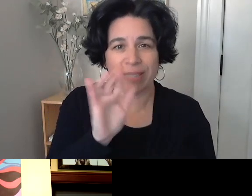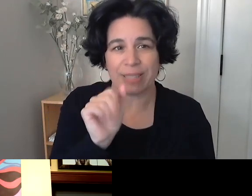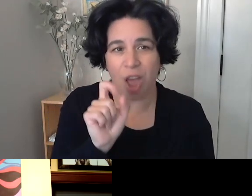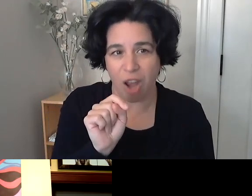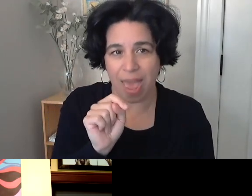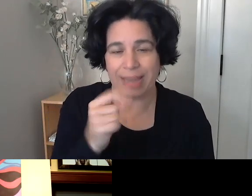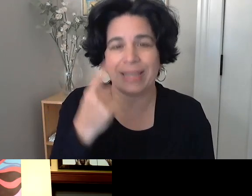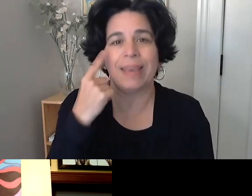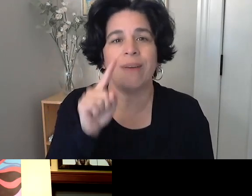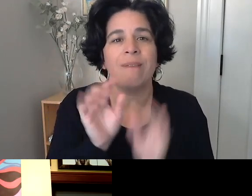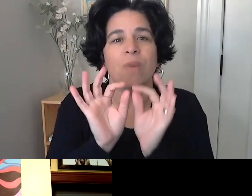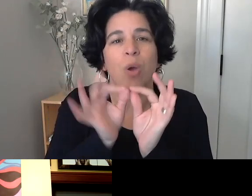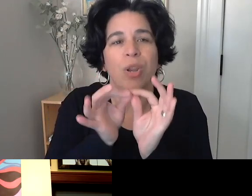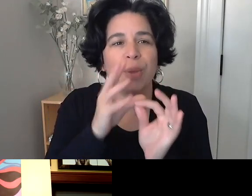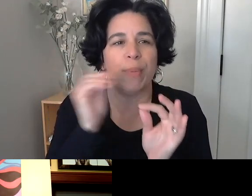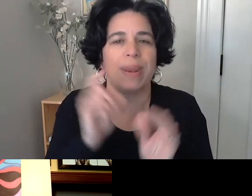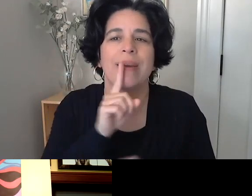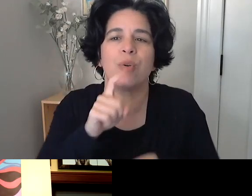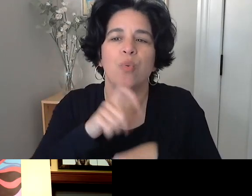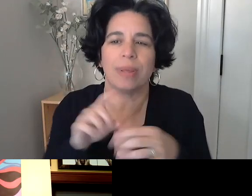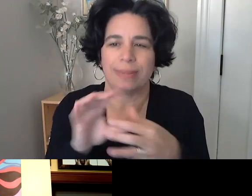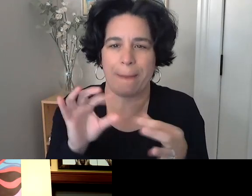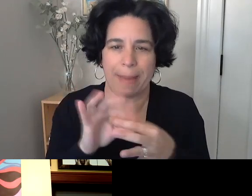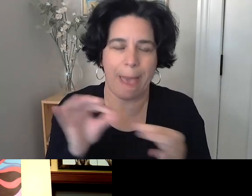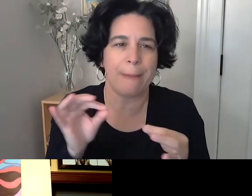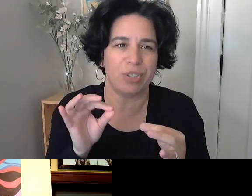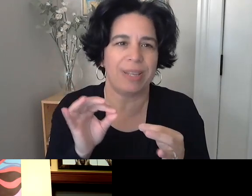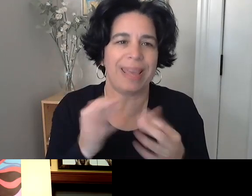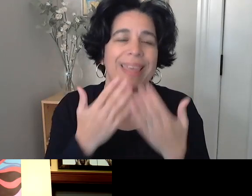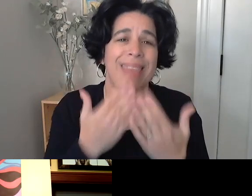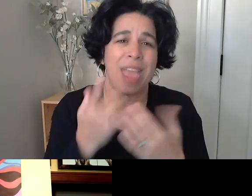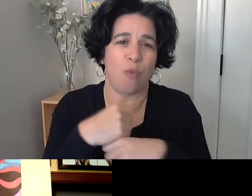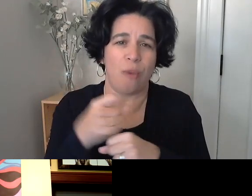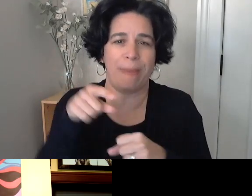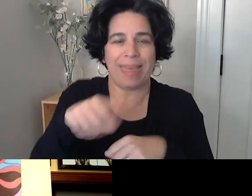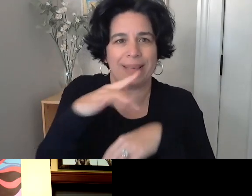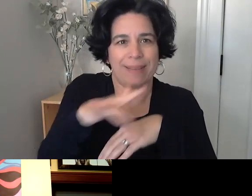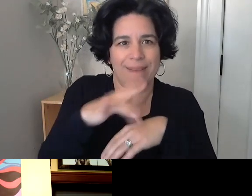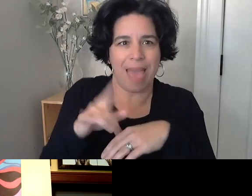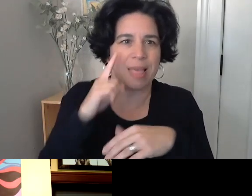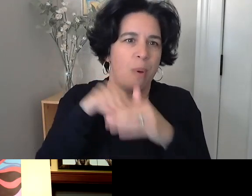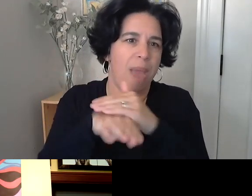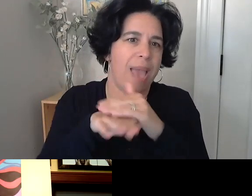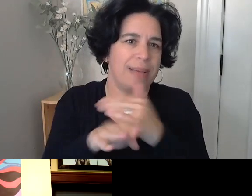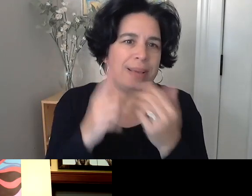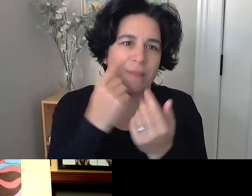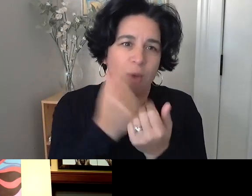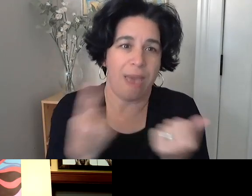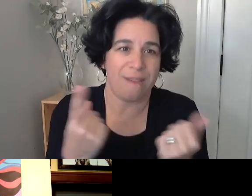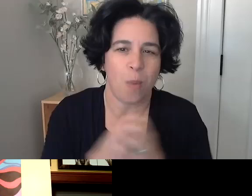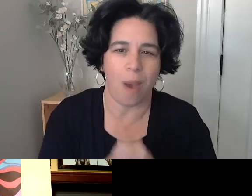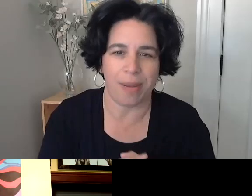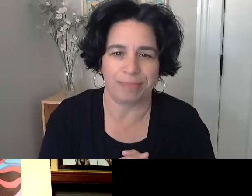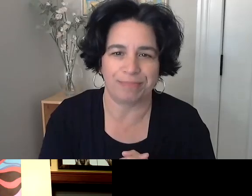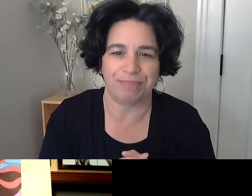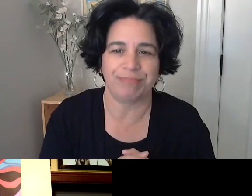We also want to say thanks to our Access Service team for the interpreting and the captioning, for making this webinar accessible to